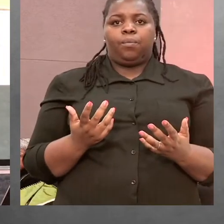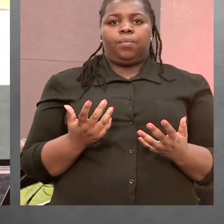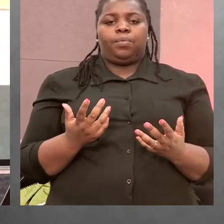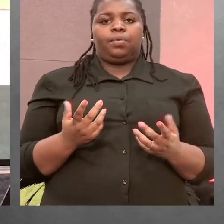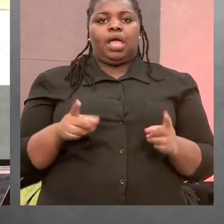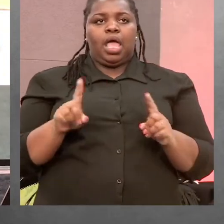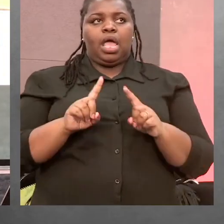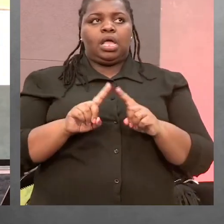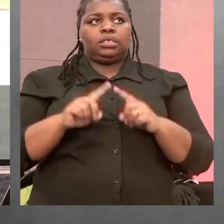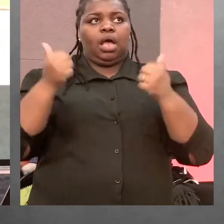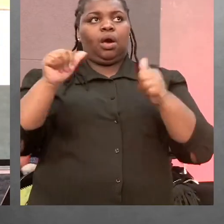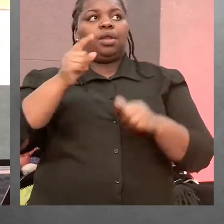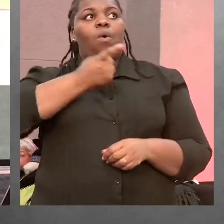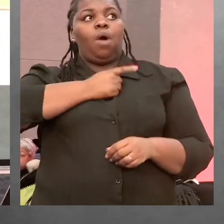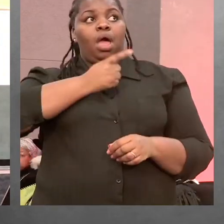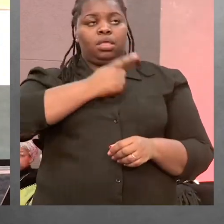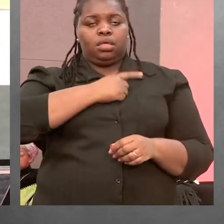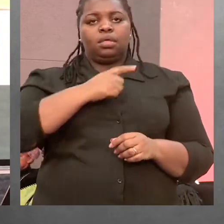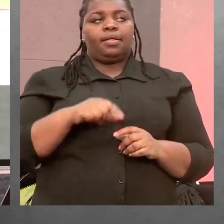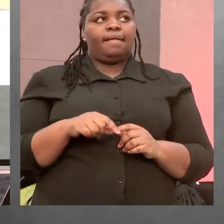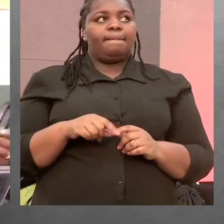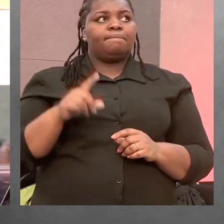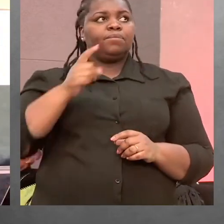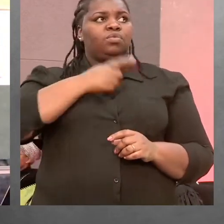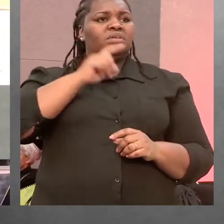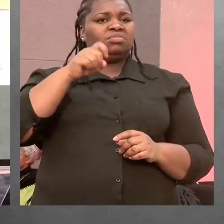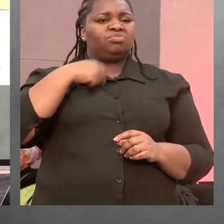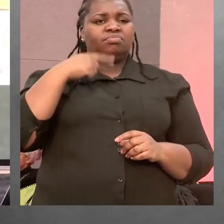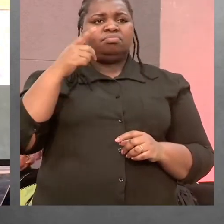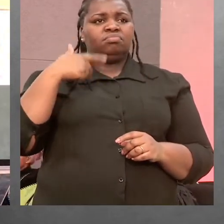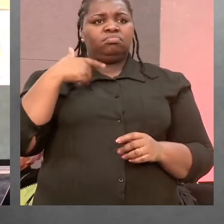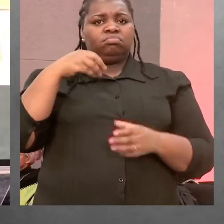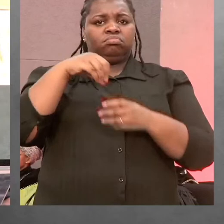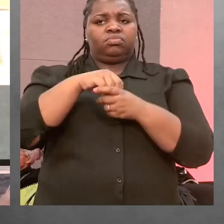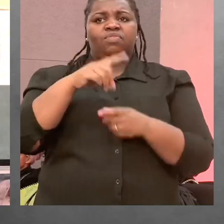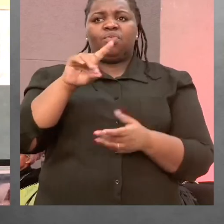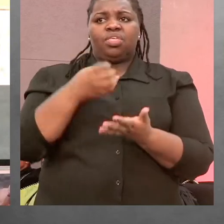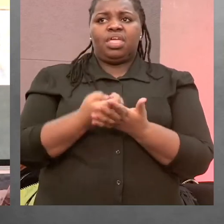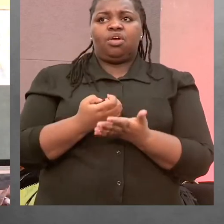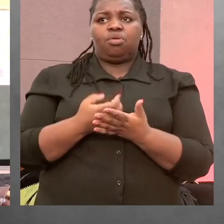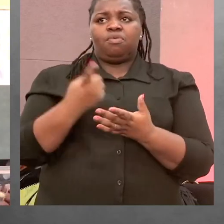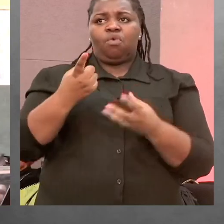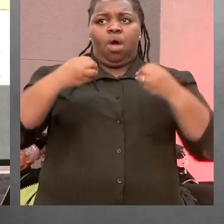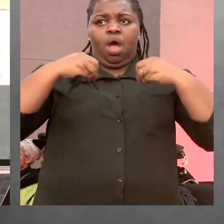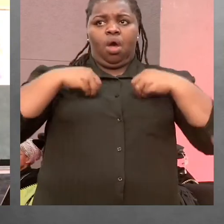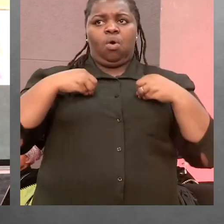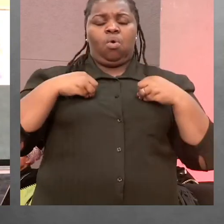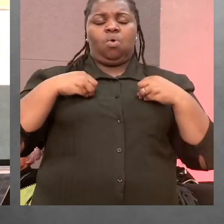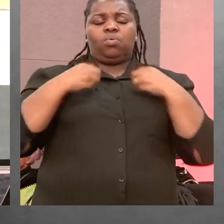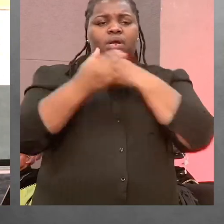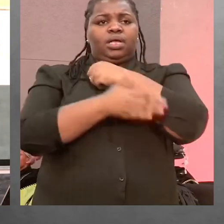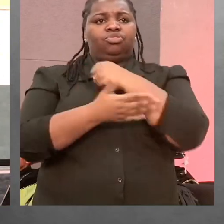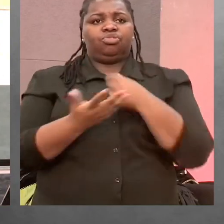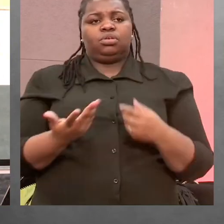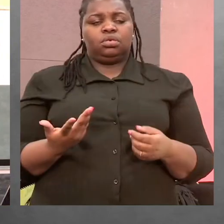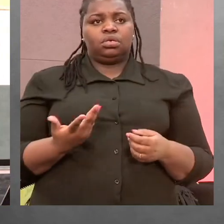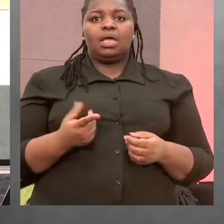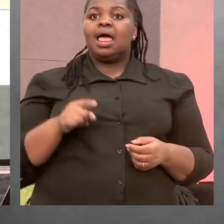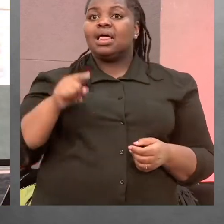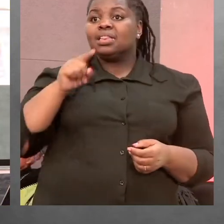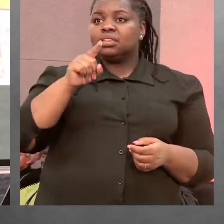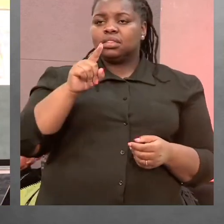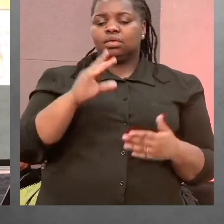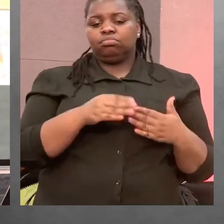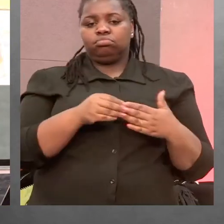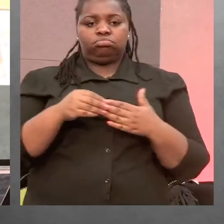as accountants, because why should we be in the fringes of the economy of our own country? And that was the